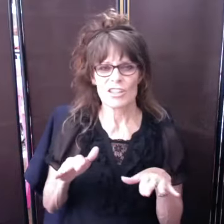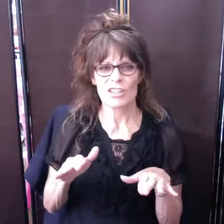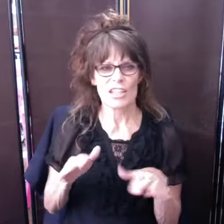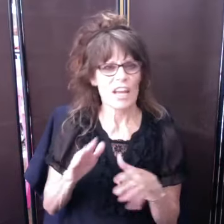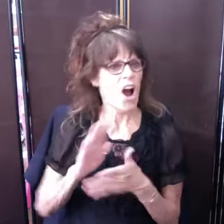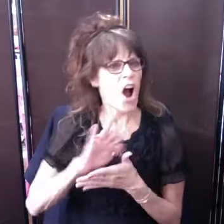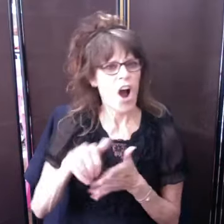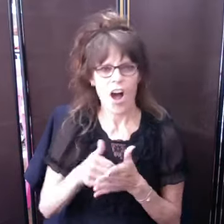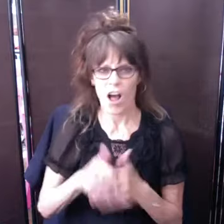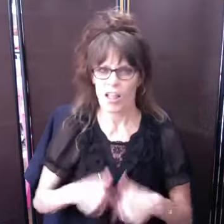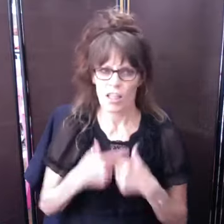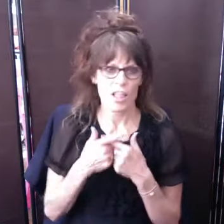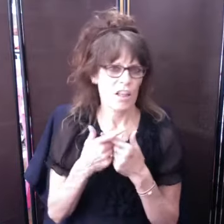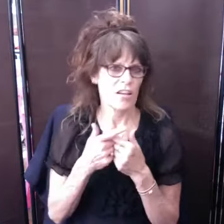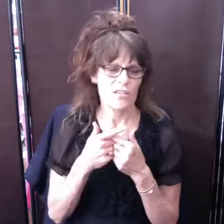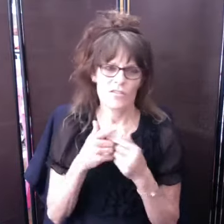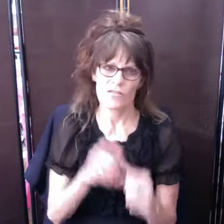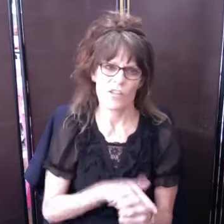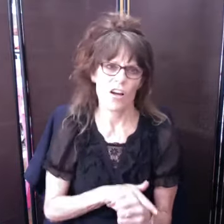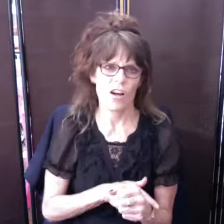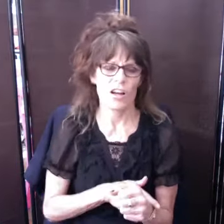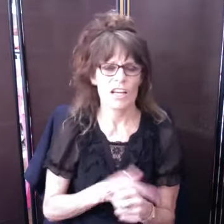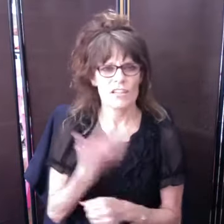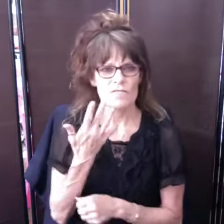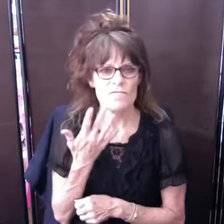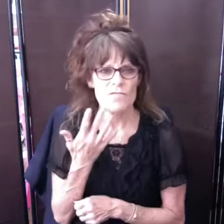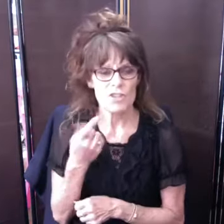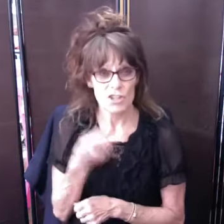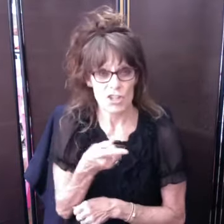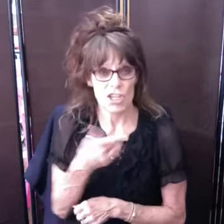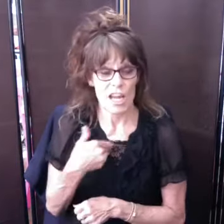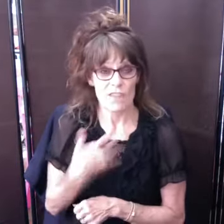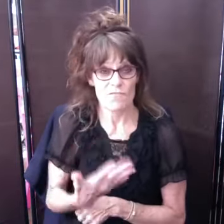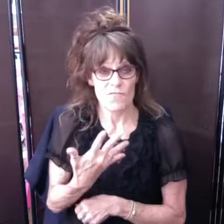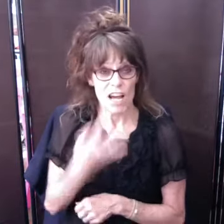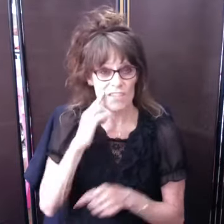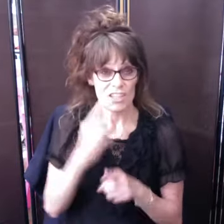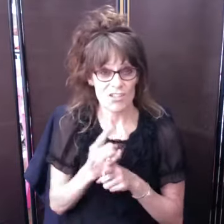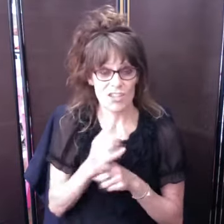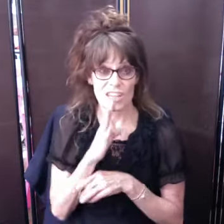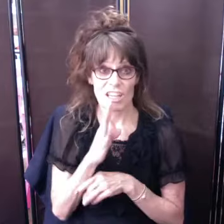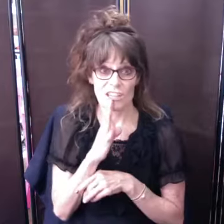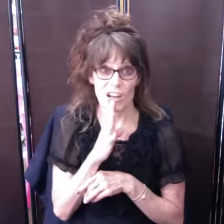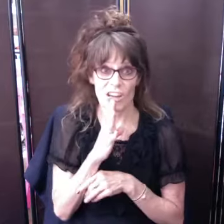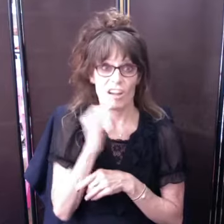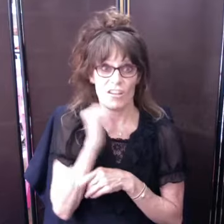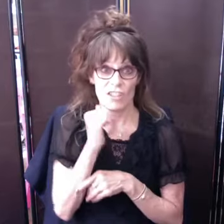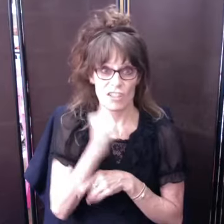God, those 5 girls talked to each other every day for probably 75 years. I'd eavesdrop on their conversations because I wanted to know what